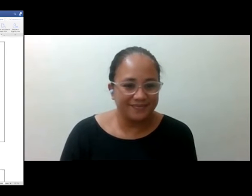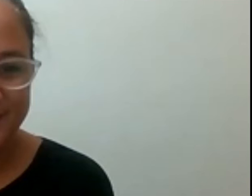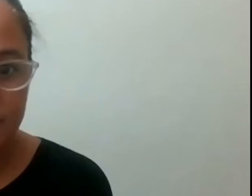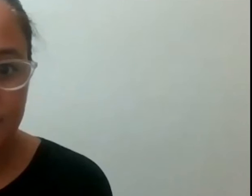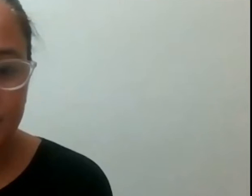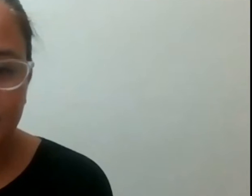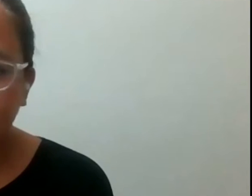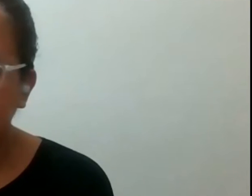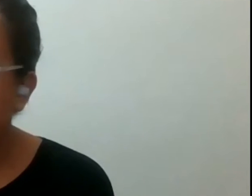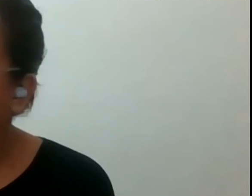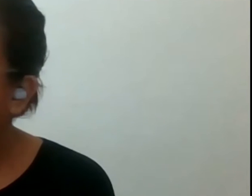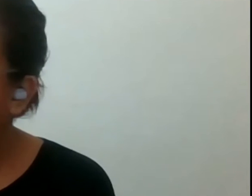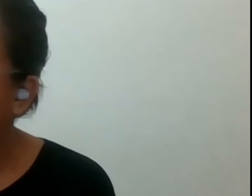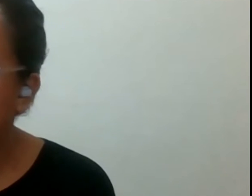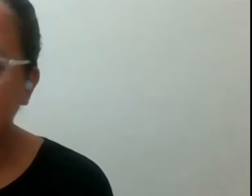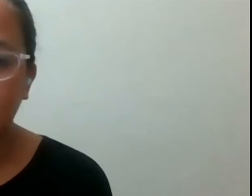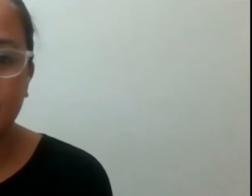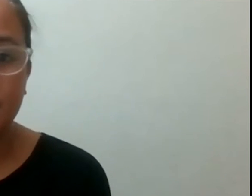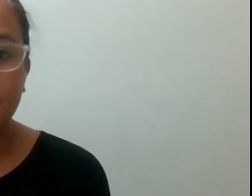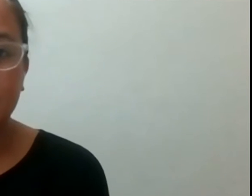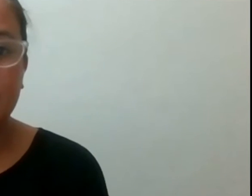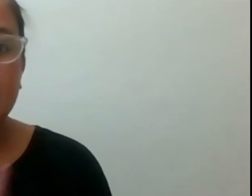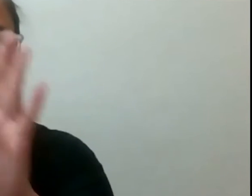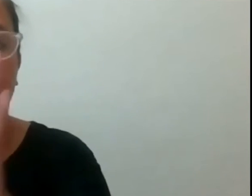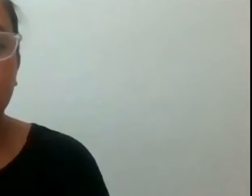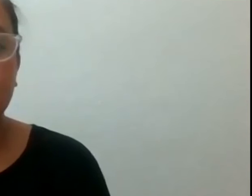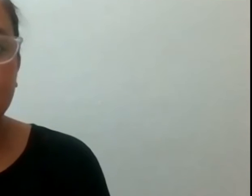All right. so go back up to example 6.